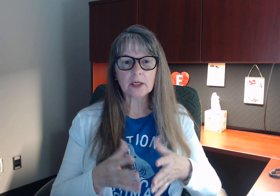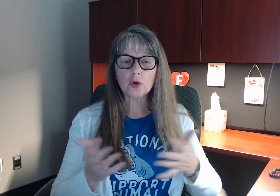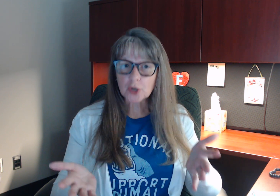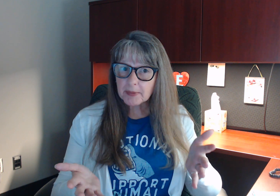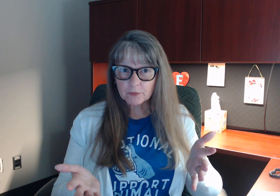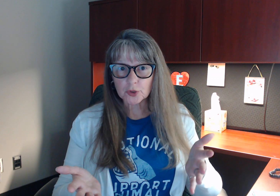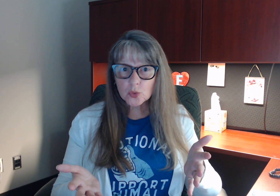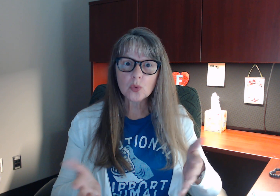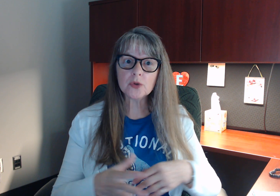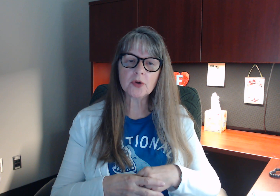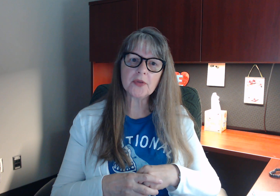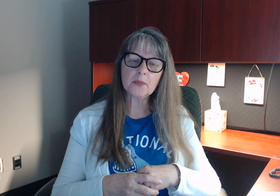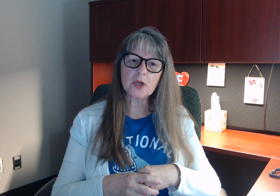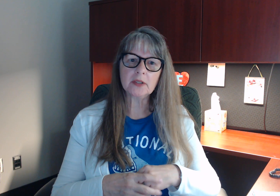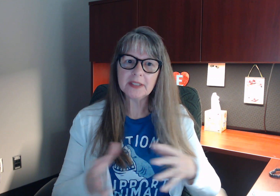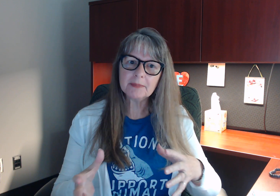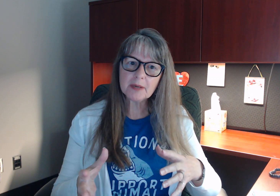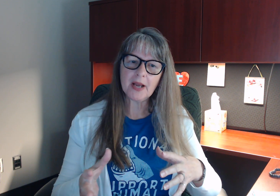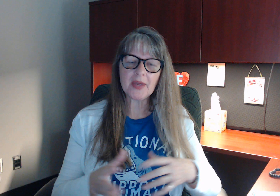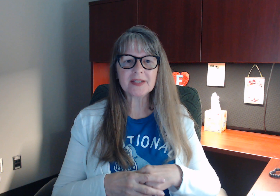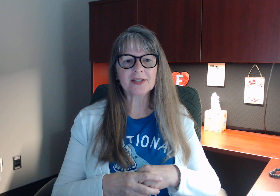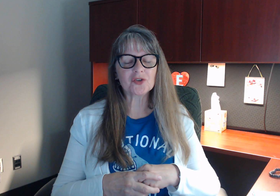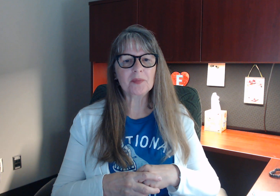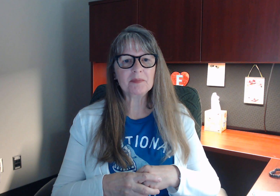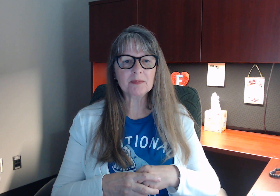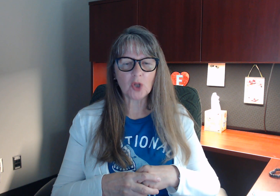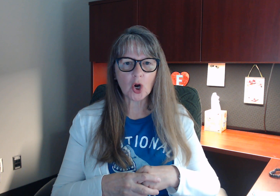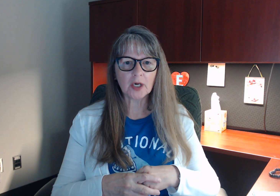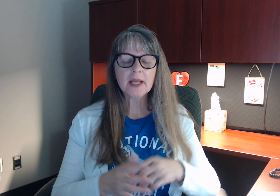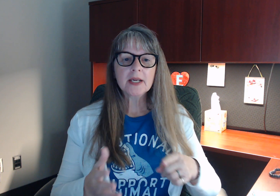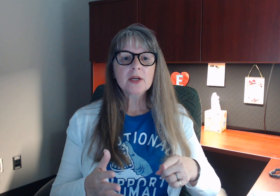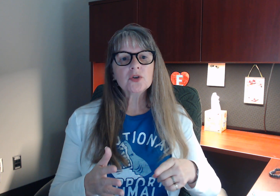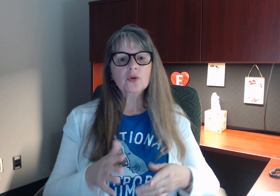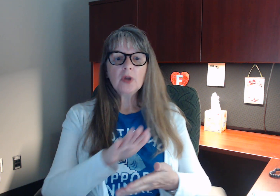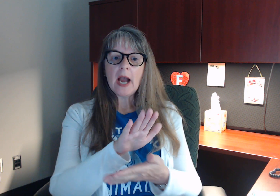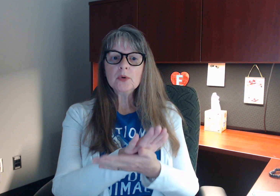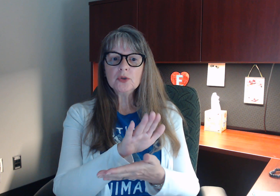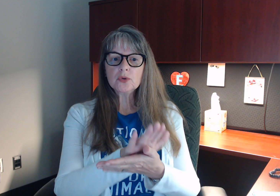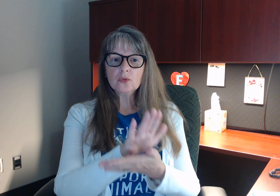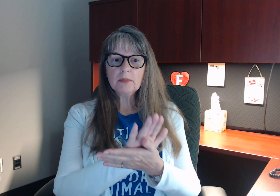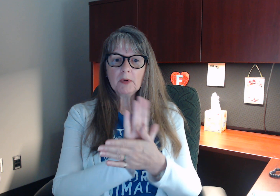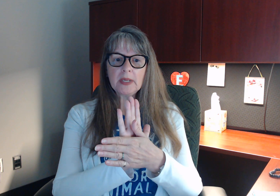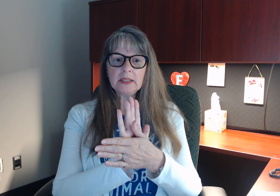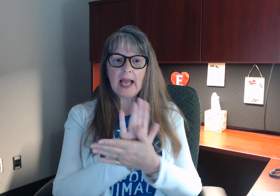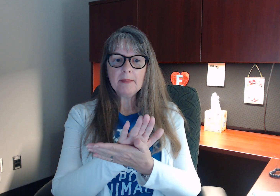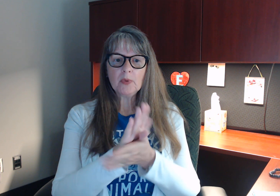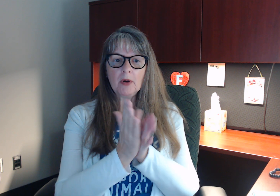clothes shopping for school. So I thought I would talk a little bit about that since so many people are. So I would do school. Remember, we clap. We both do